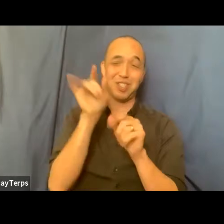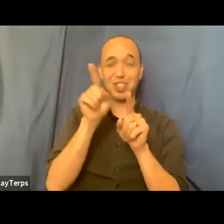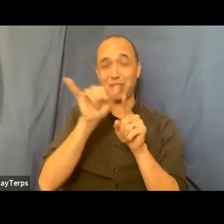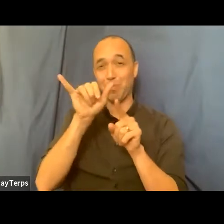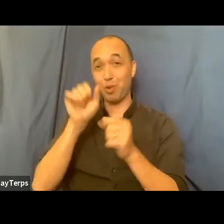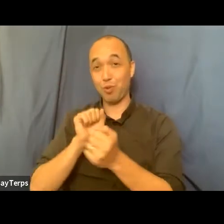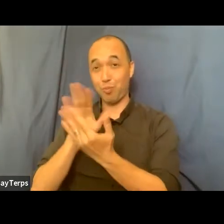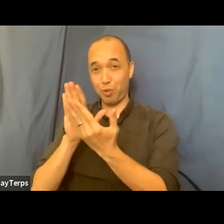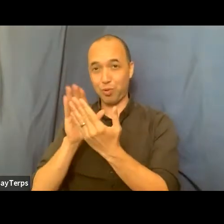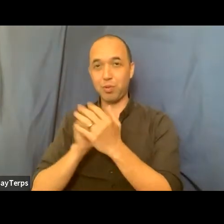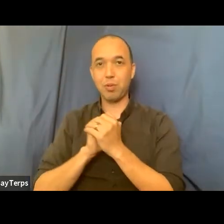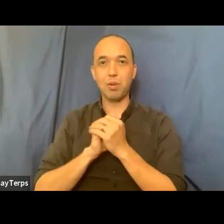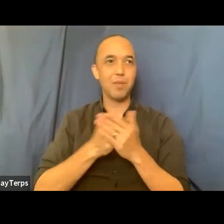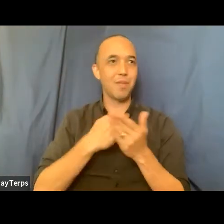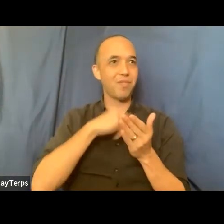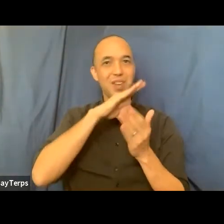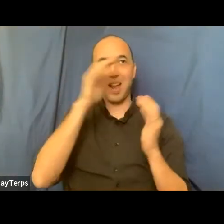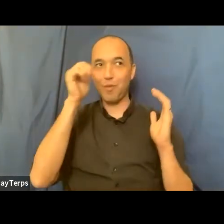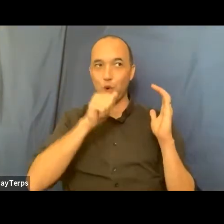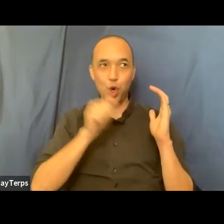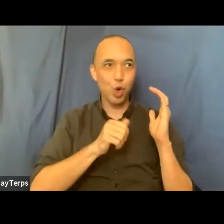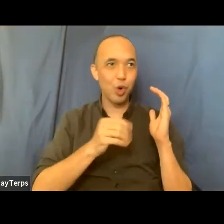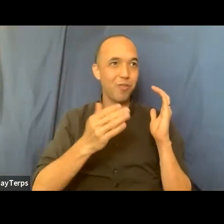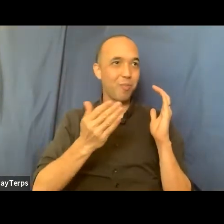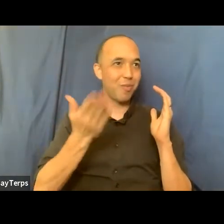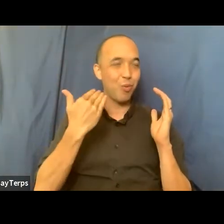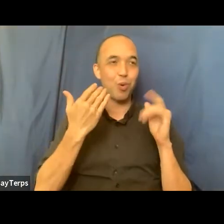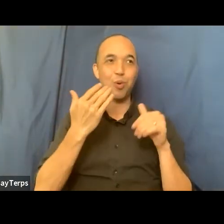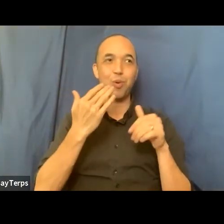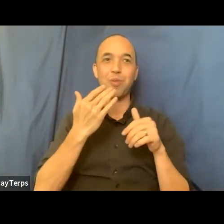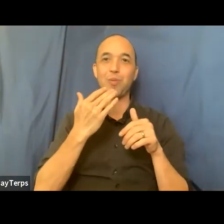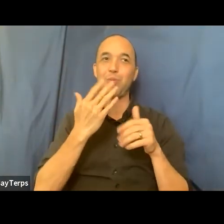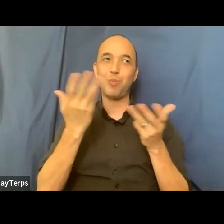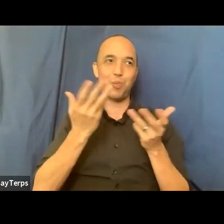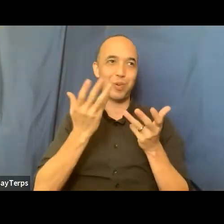never carved a pumpkin before. What's the biggest first time mistake I can avoid?